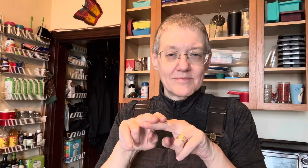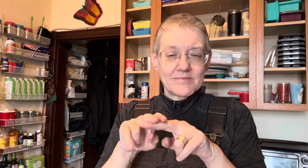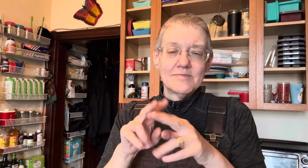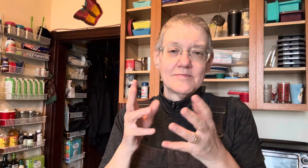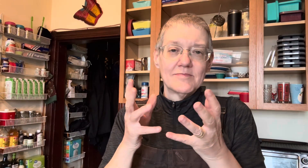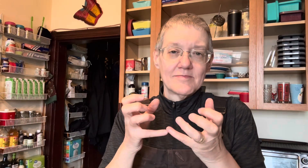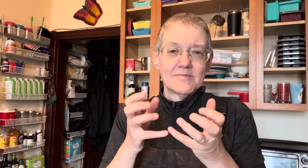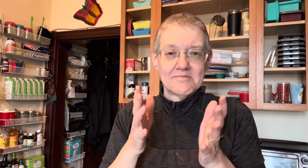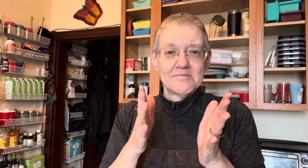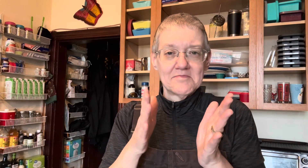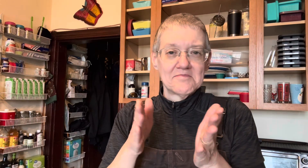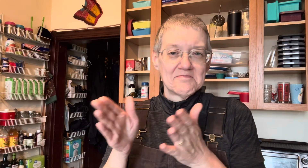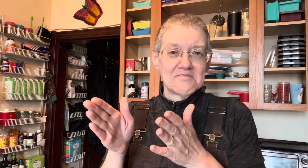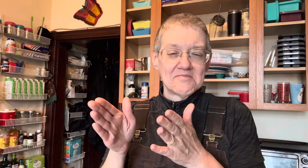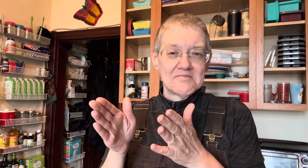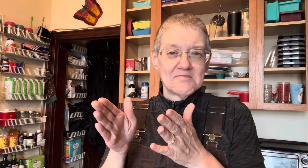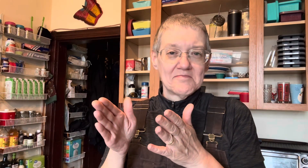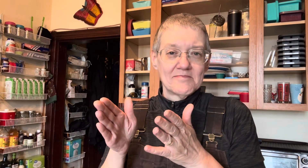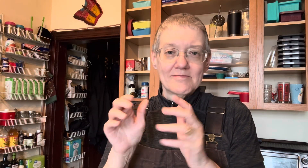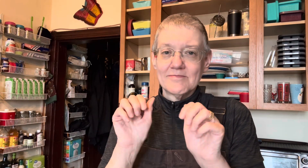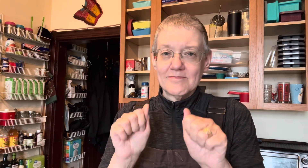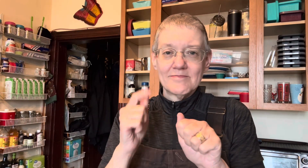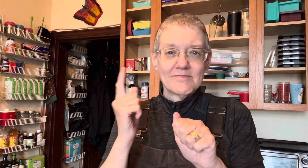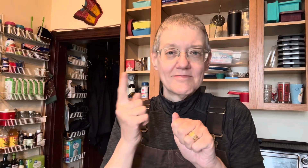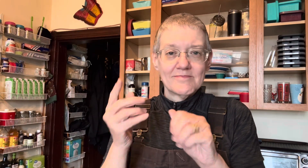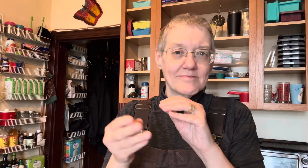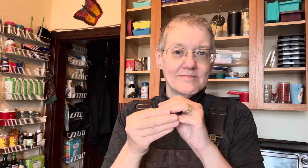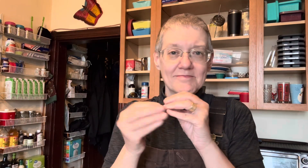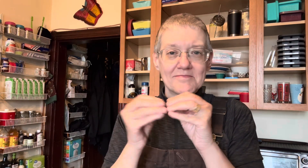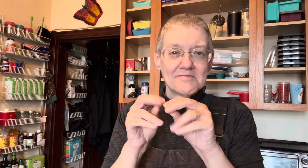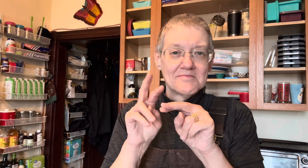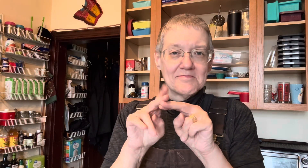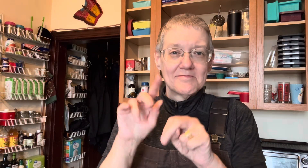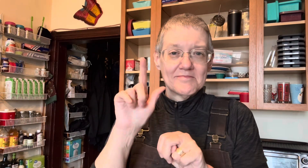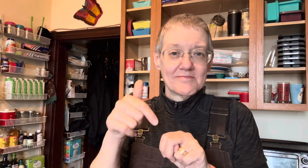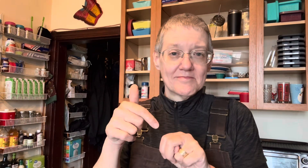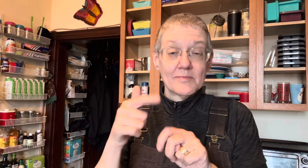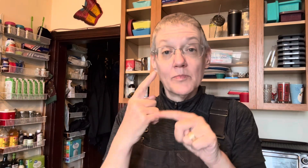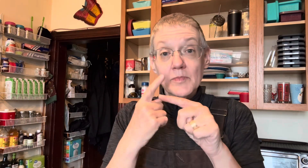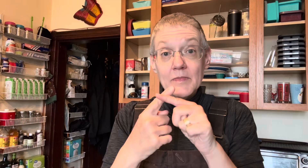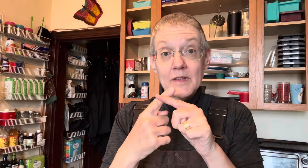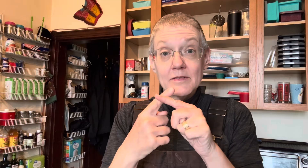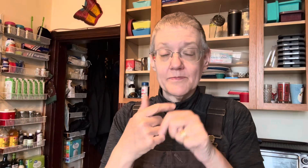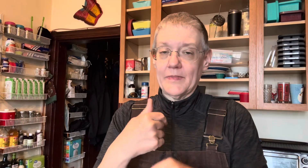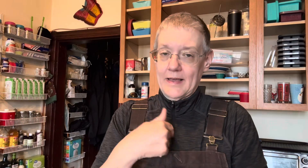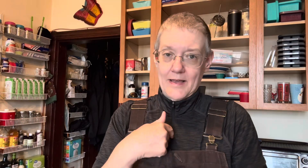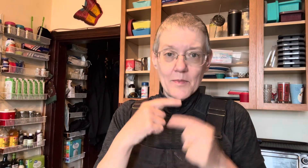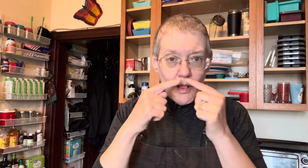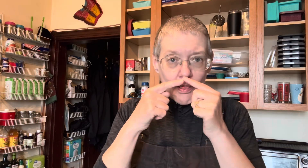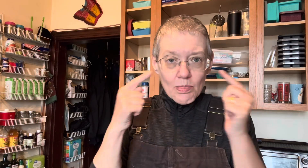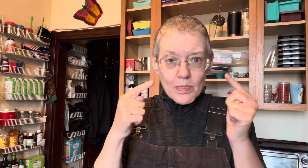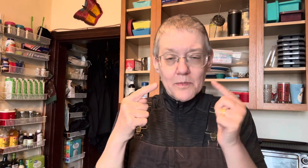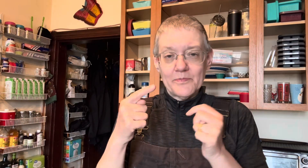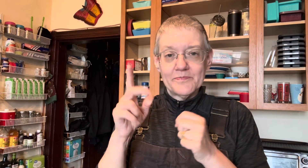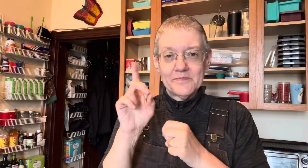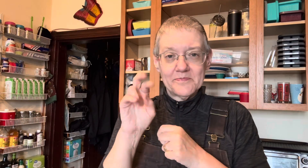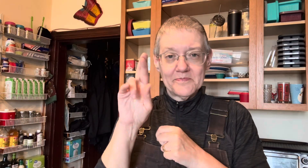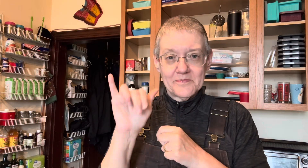his salt. So I want to be prepared with unsalted butter, and I can always add more salt. Now I'm allergic